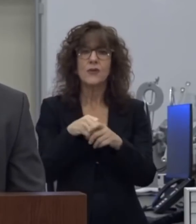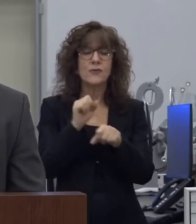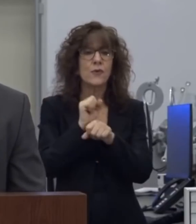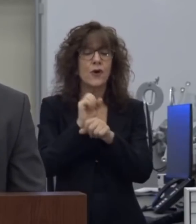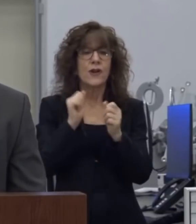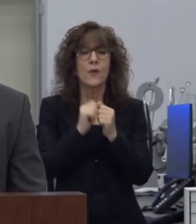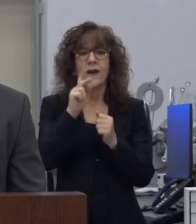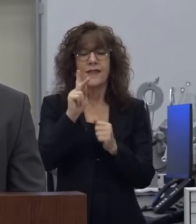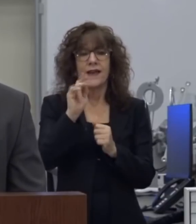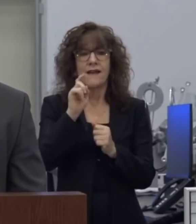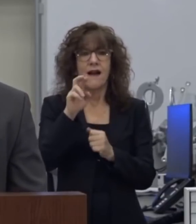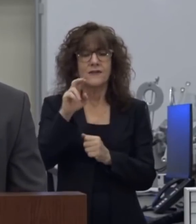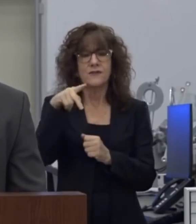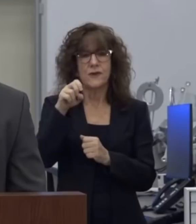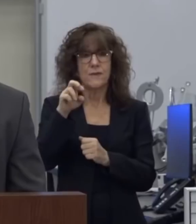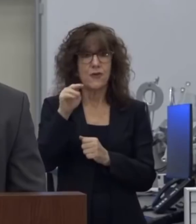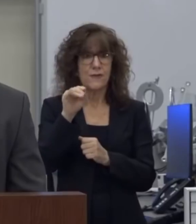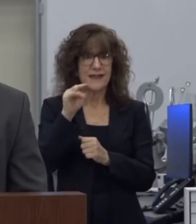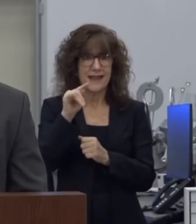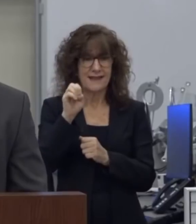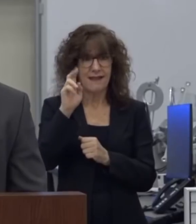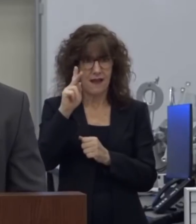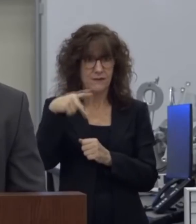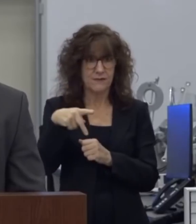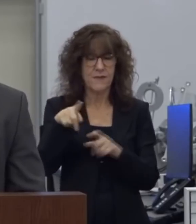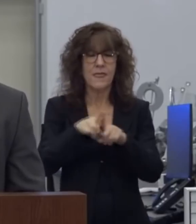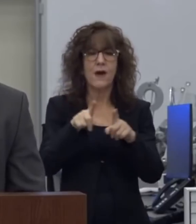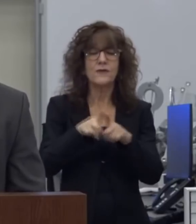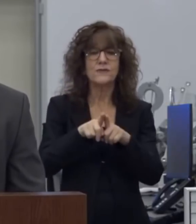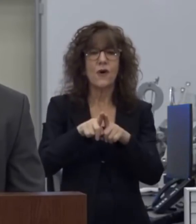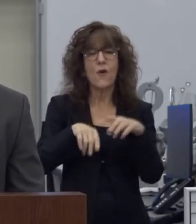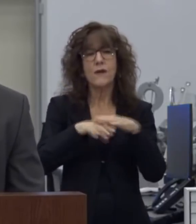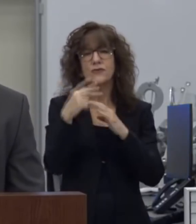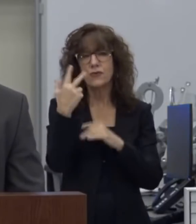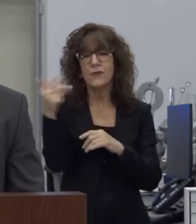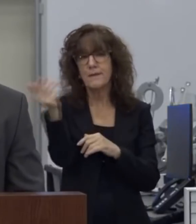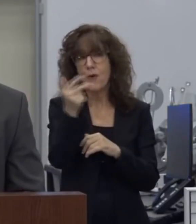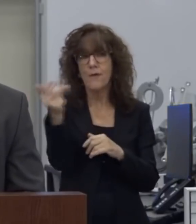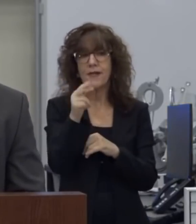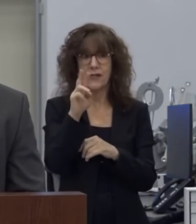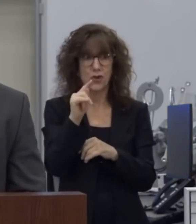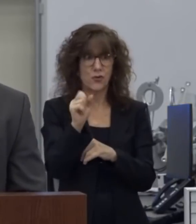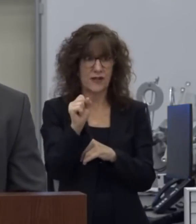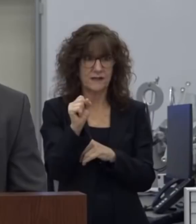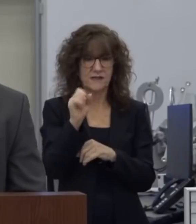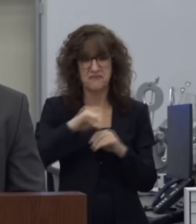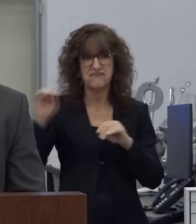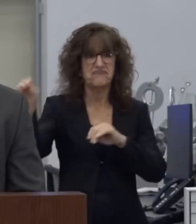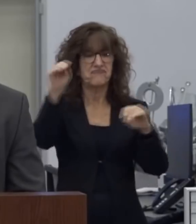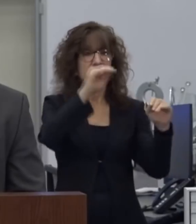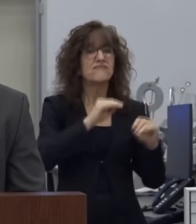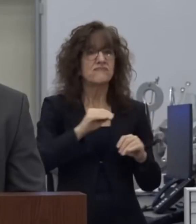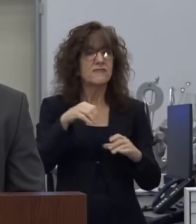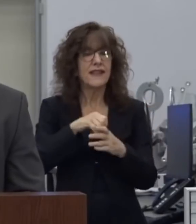working with Kaiser Permanente. We will also be operating up to 3 mobile units throughout the various locations